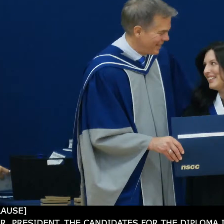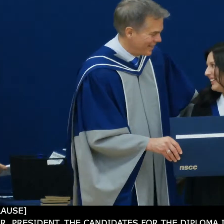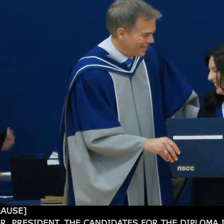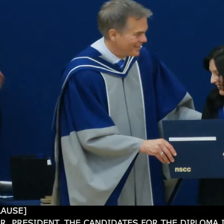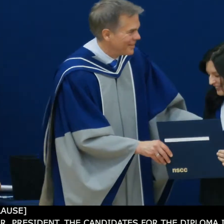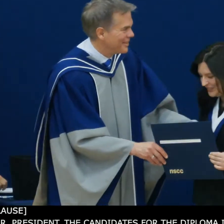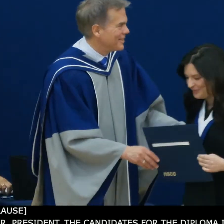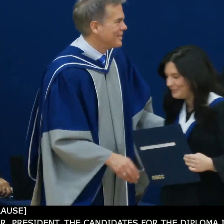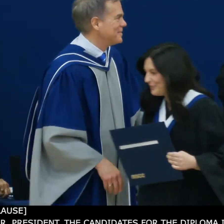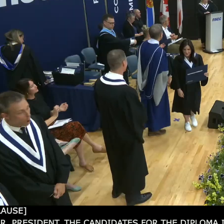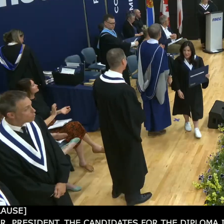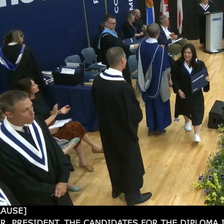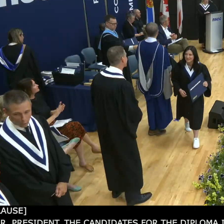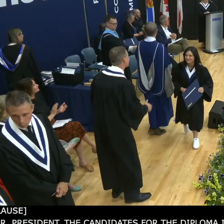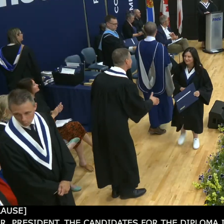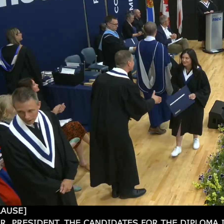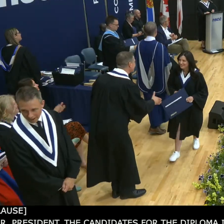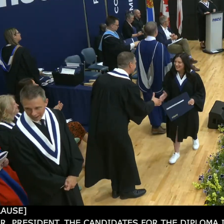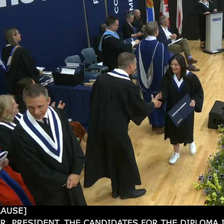Summer Sproul.